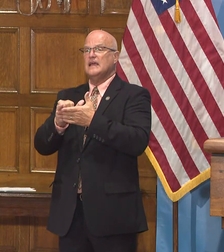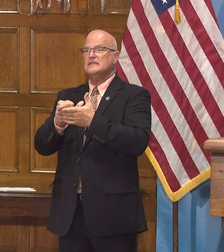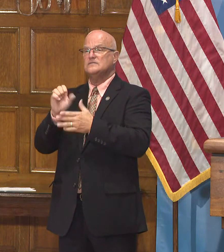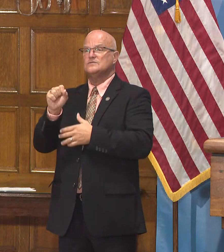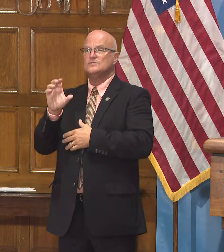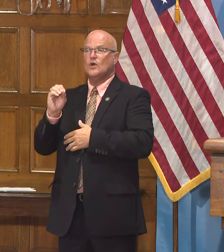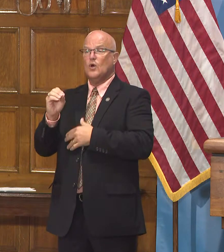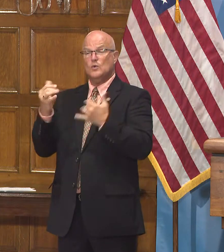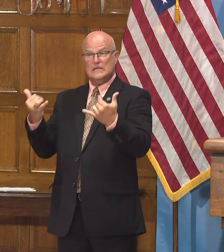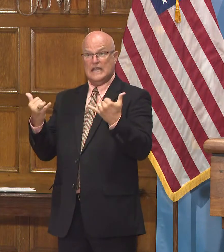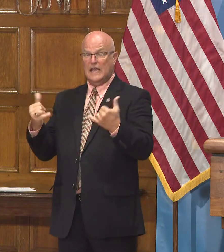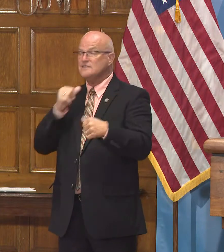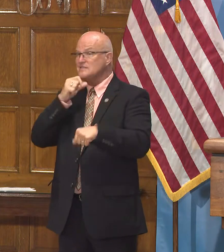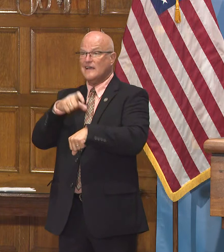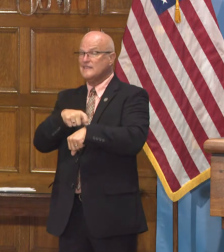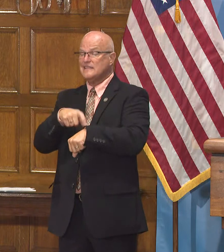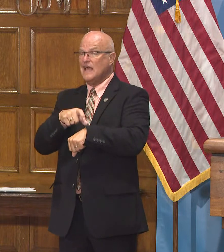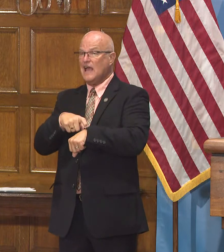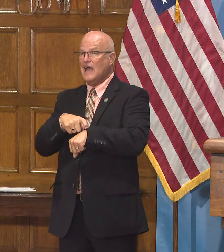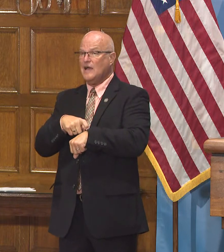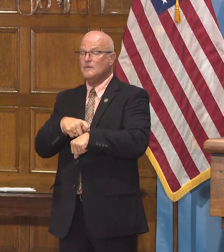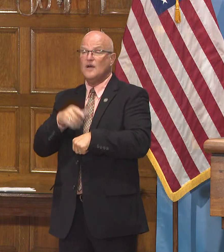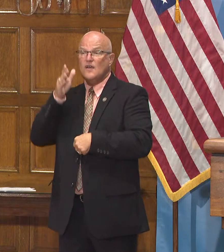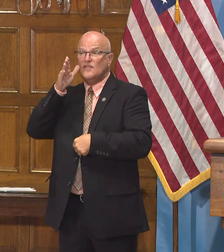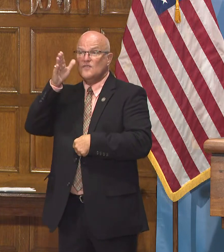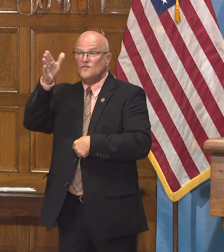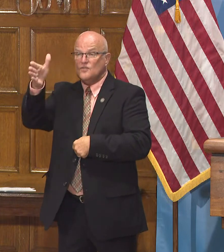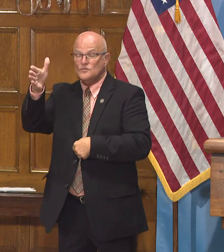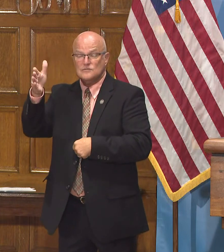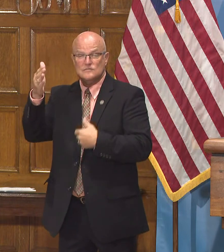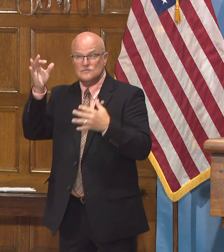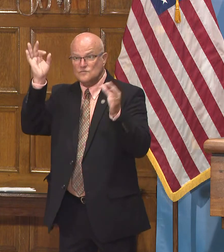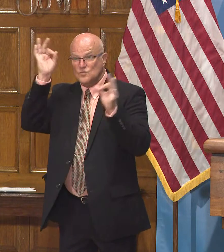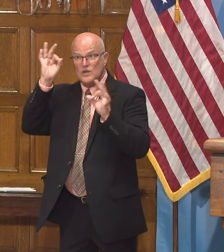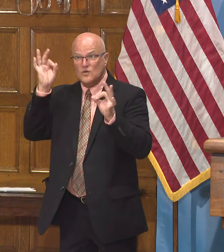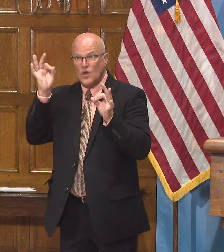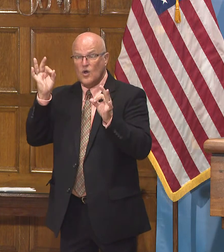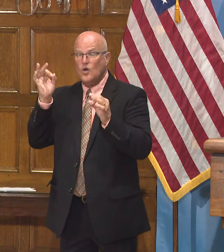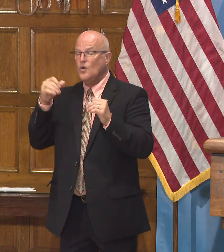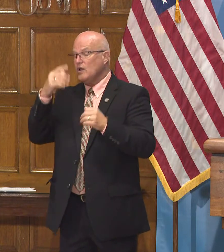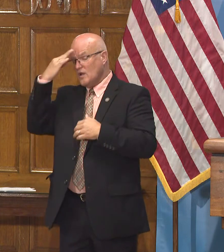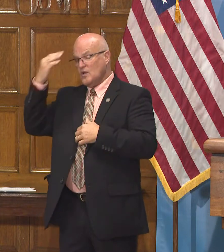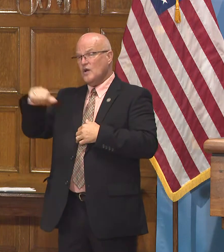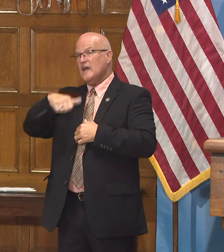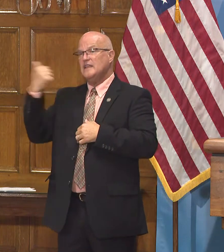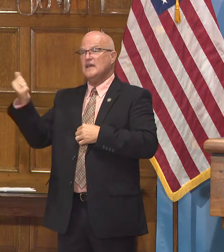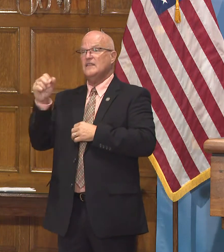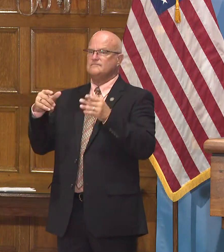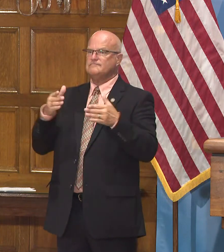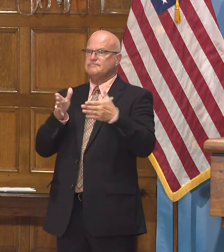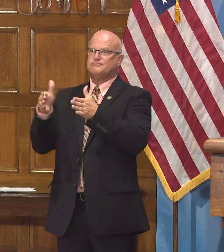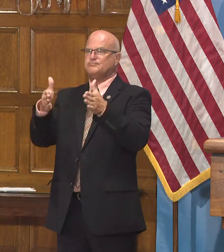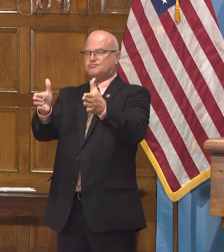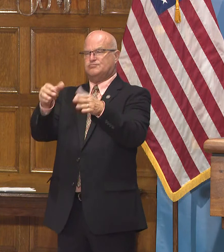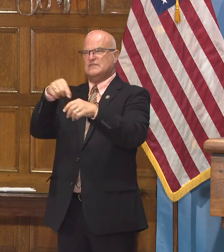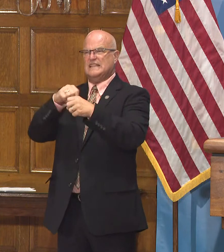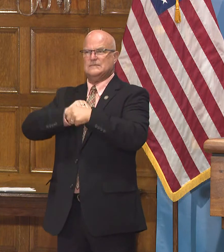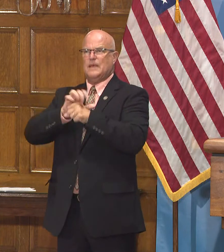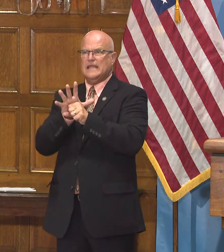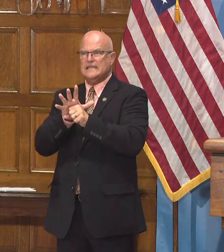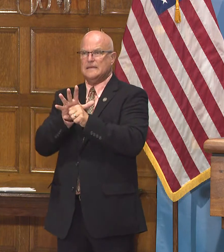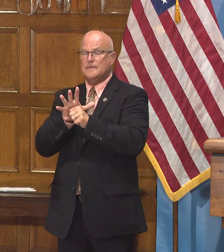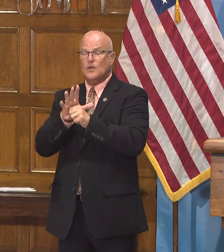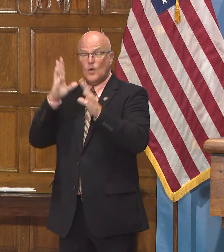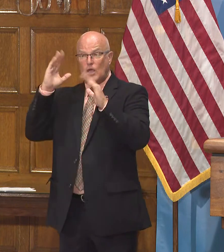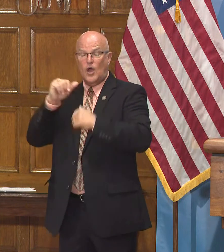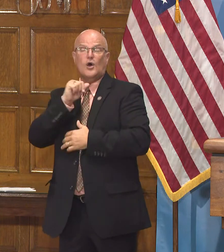And so now is not the time. We don't know what the future holds. We don't know whether there's going to be another variant come in. We don't know. We hope that's